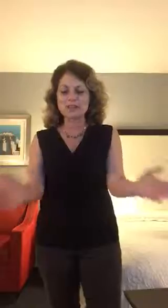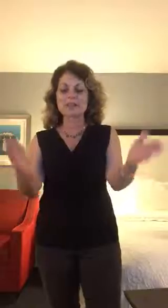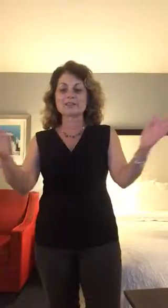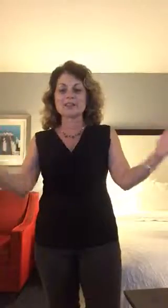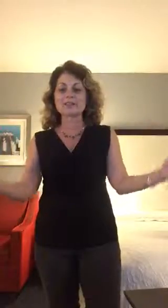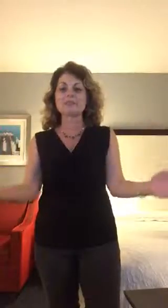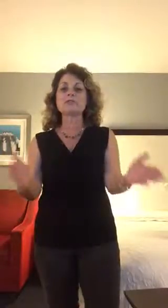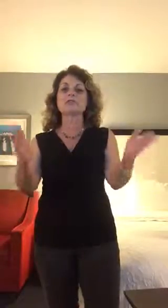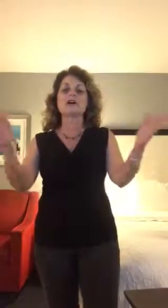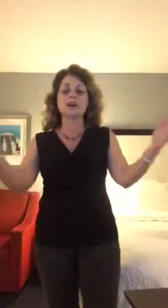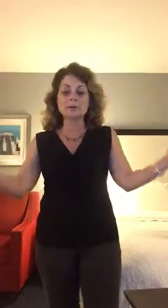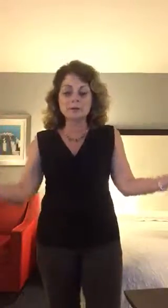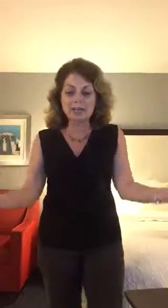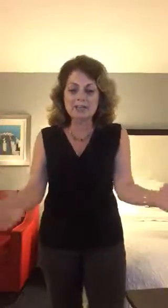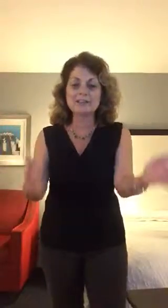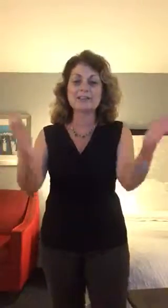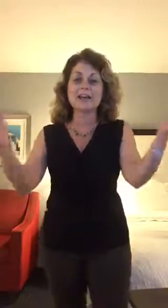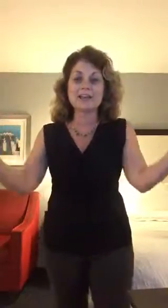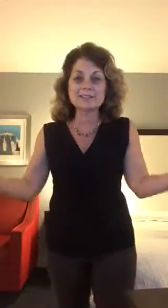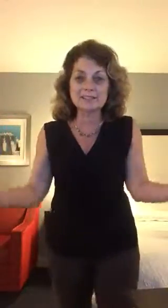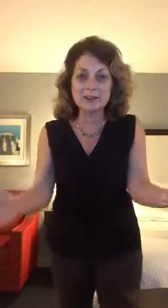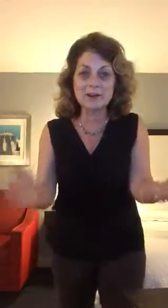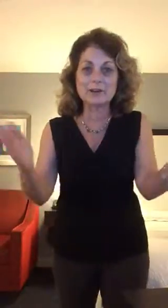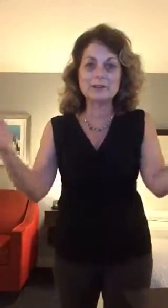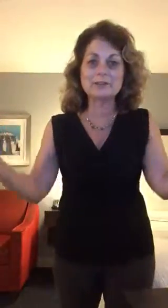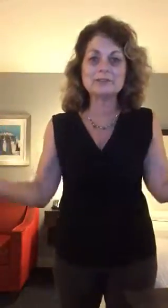get the donkey to move. Come on, let's go.